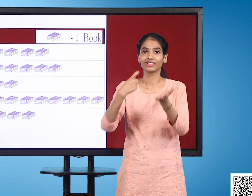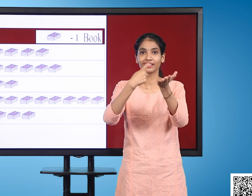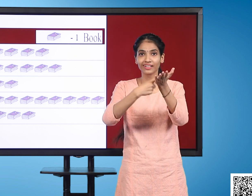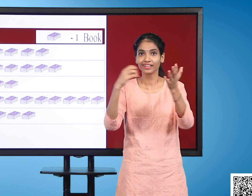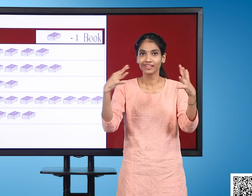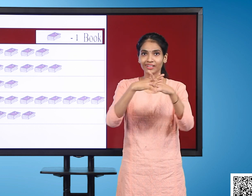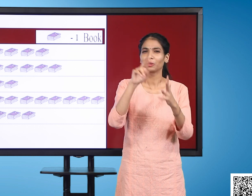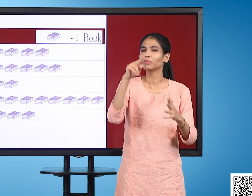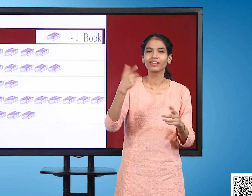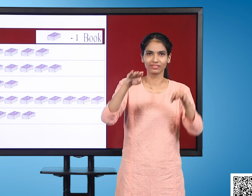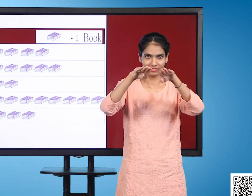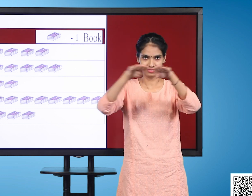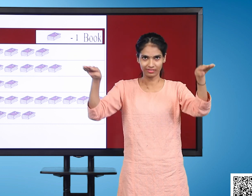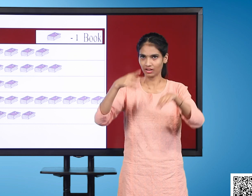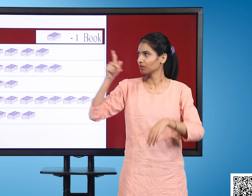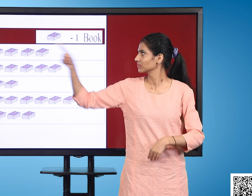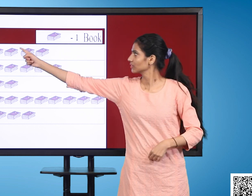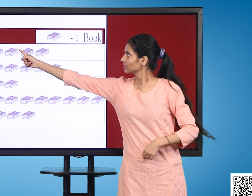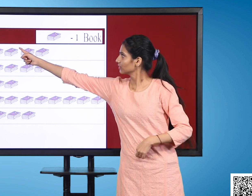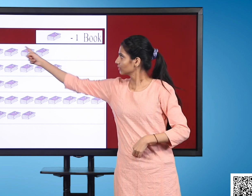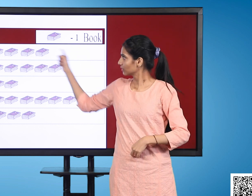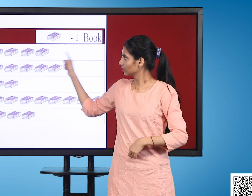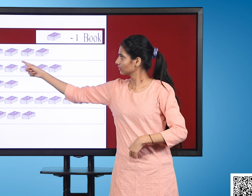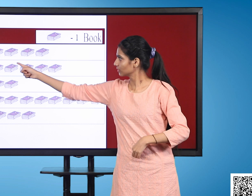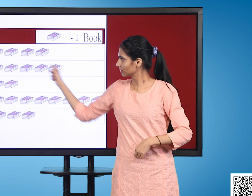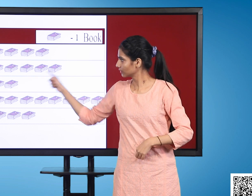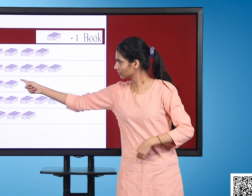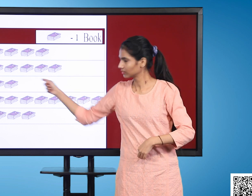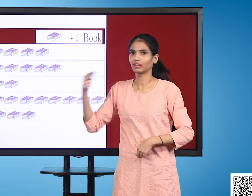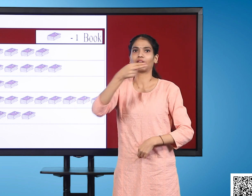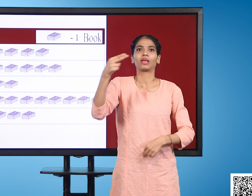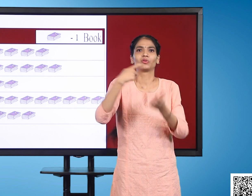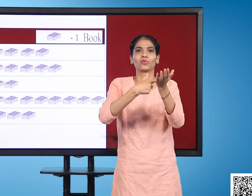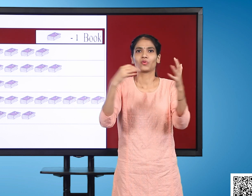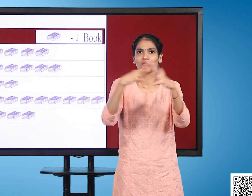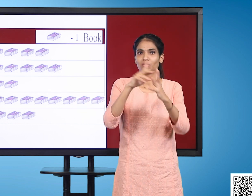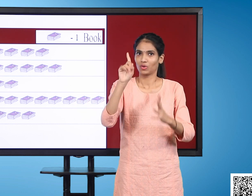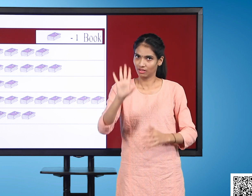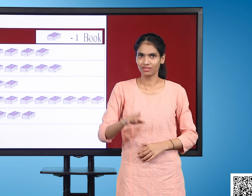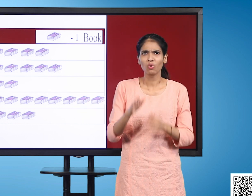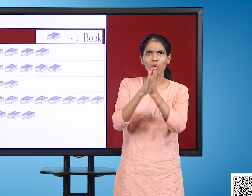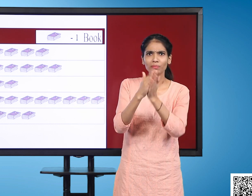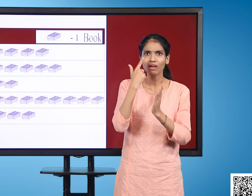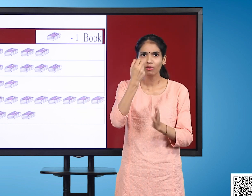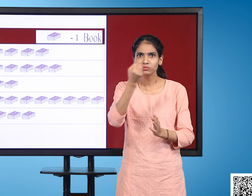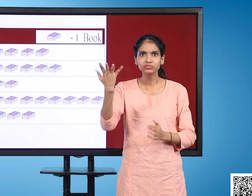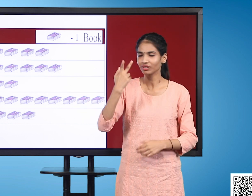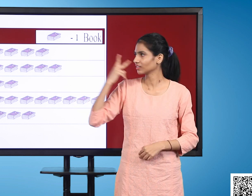We have the picture of a table with column 1 as rows and column 2 as number of books. Row 1